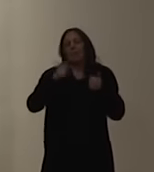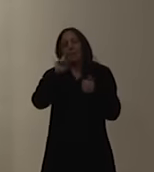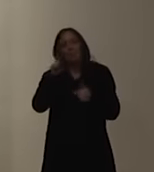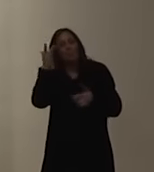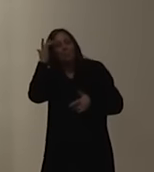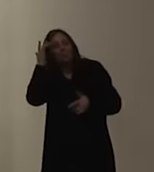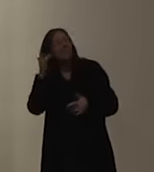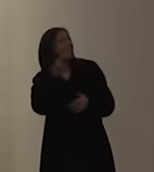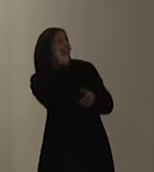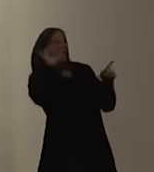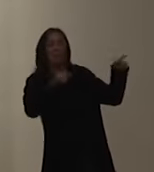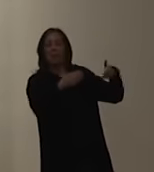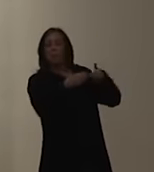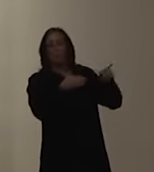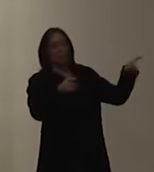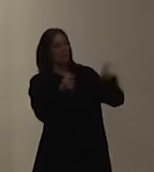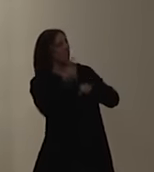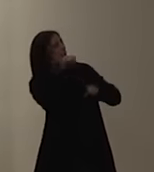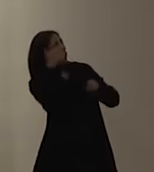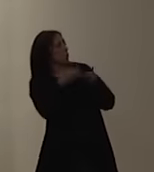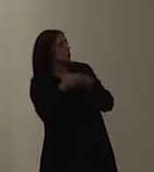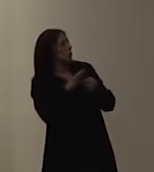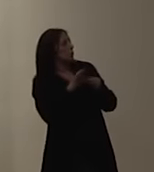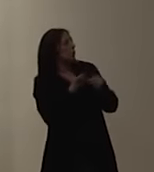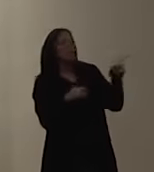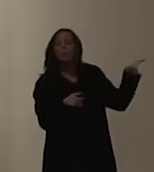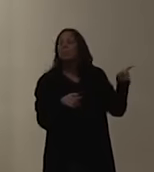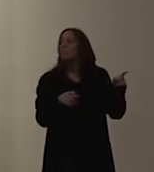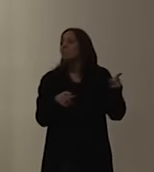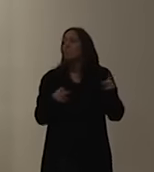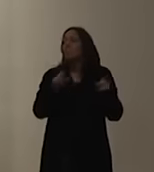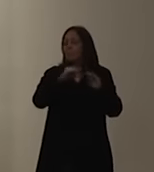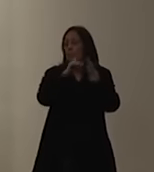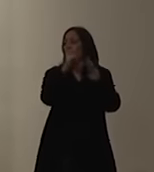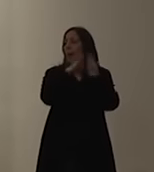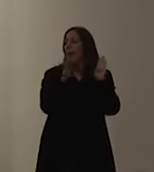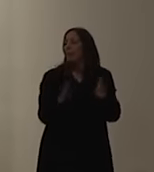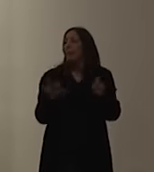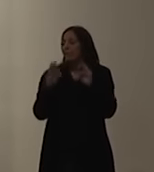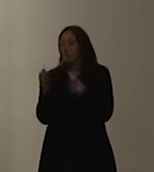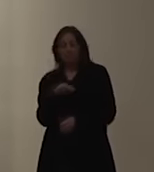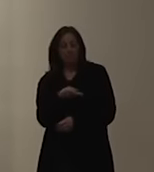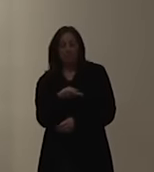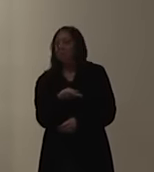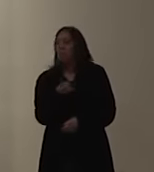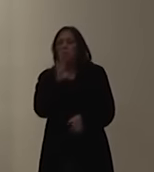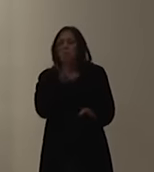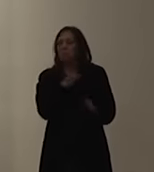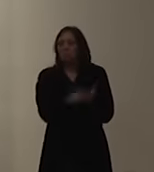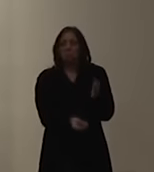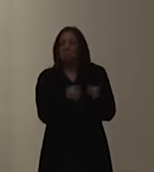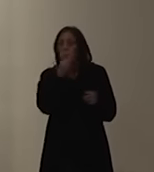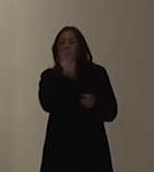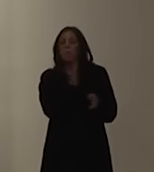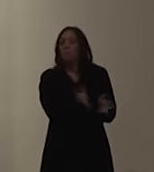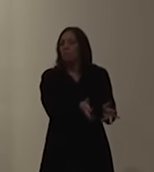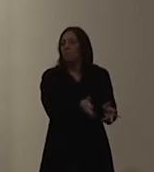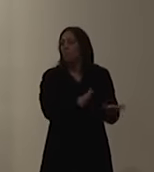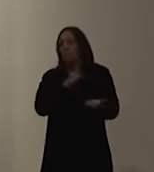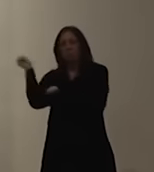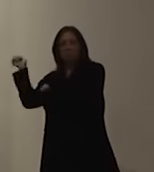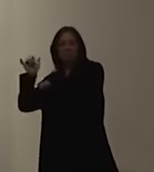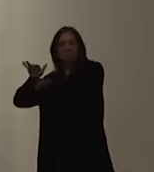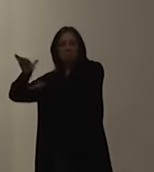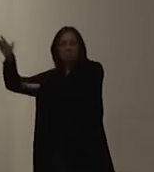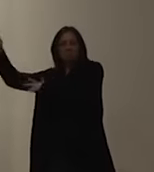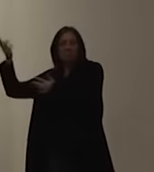dead in a house where they said everybody died, her family. And that had happened in many other houses, right? Because it's spread